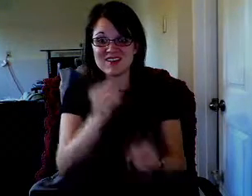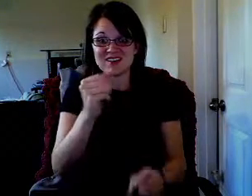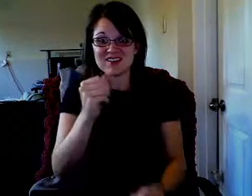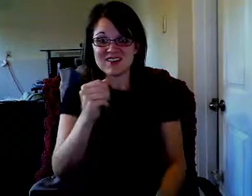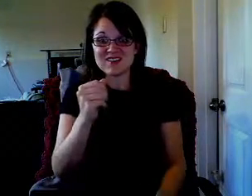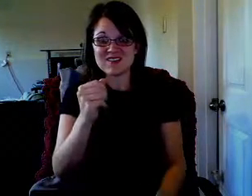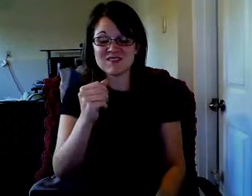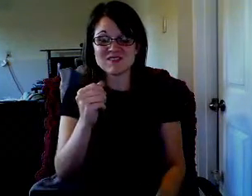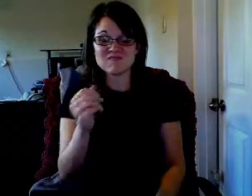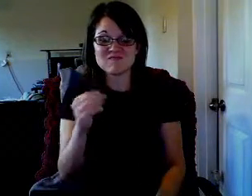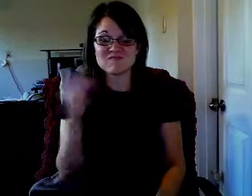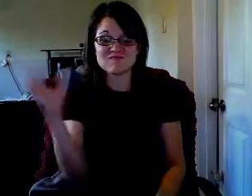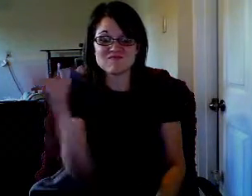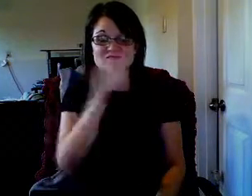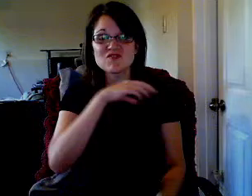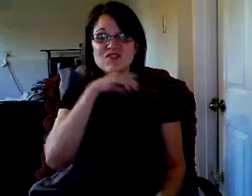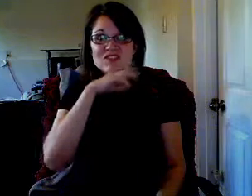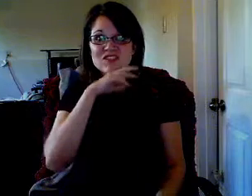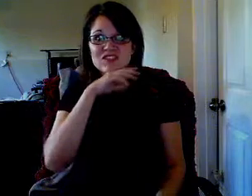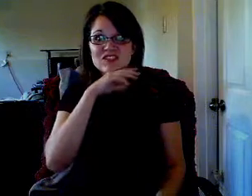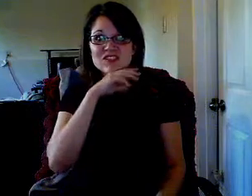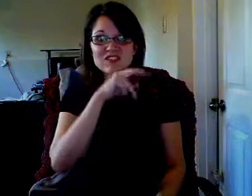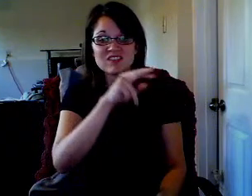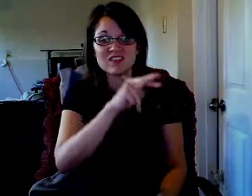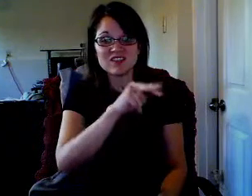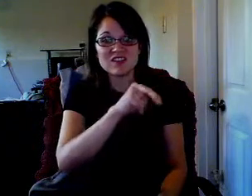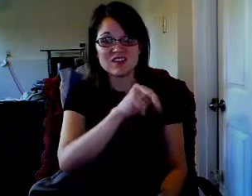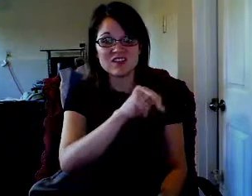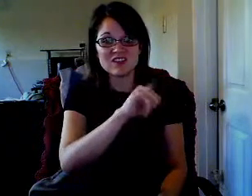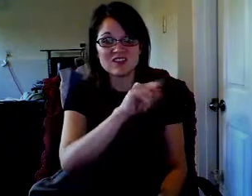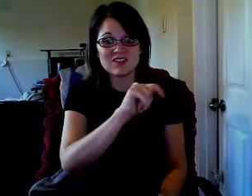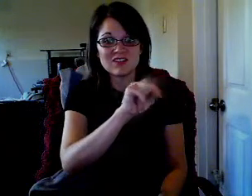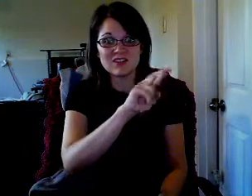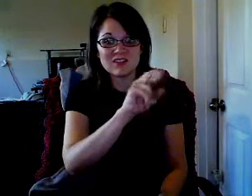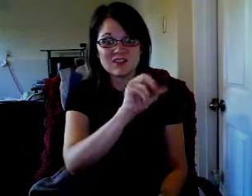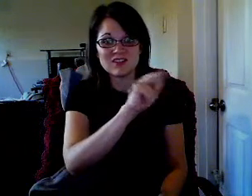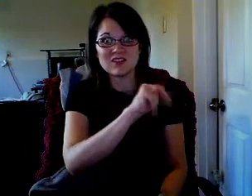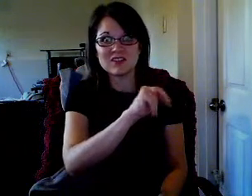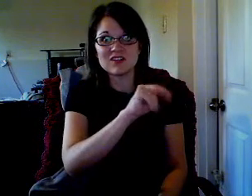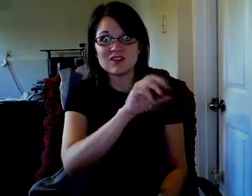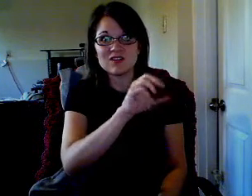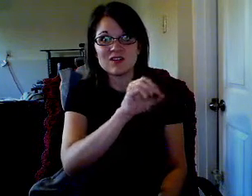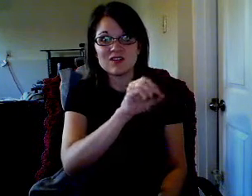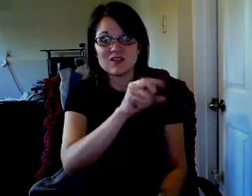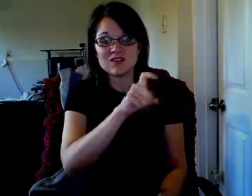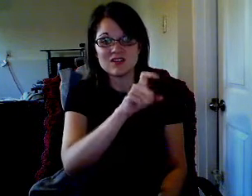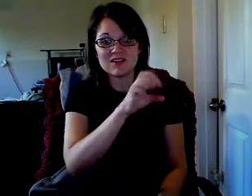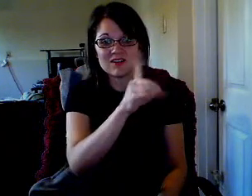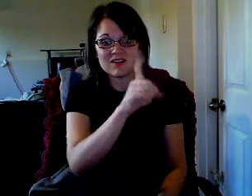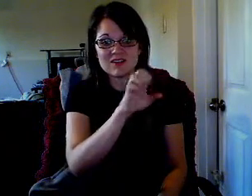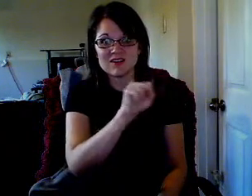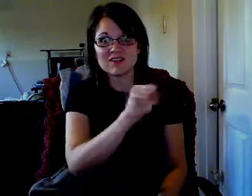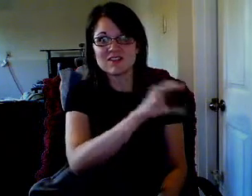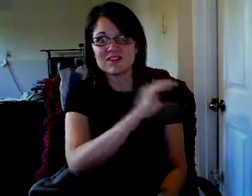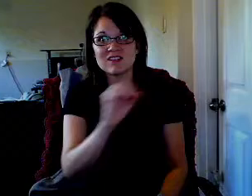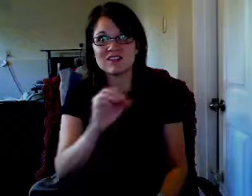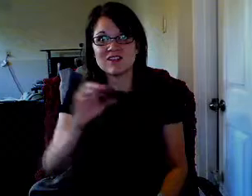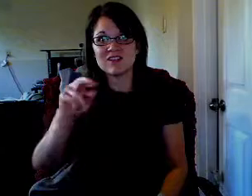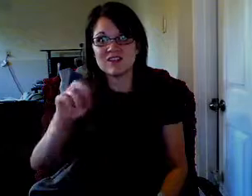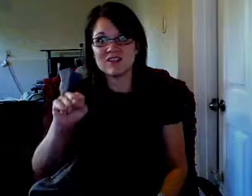tiny droplets of water in clouds to form sulfuric and nitric acids. The rain from these clouds then